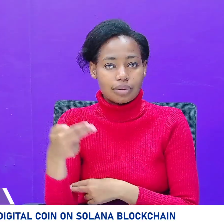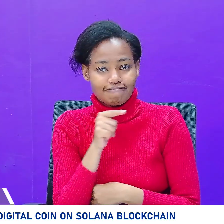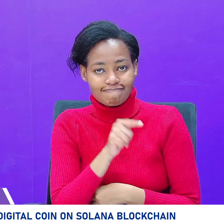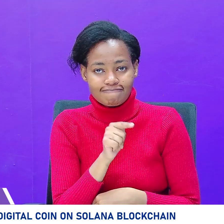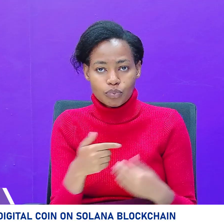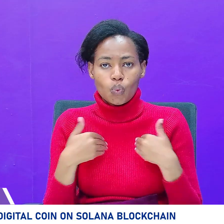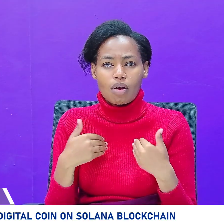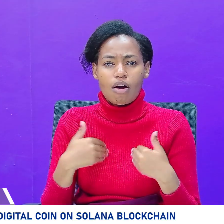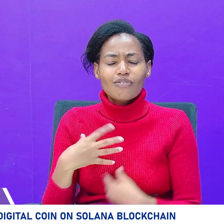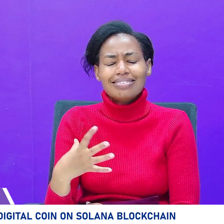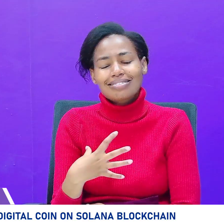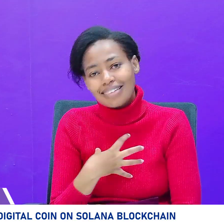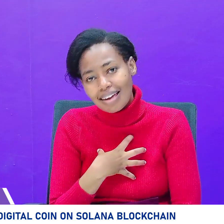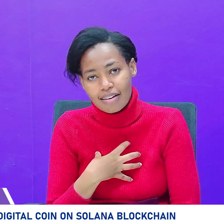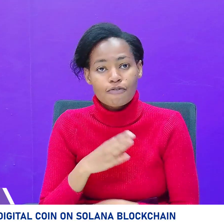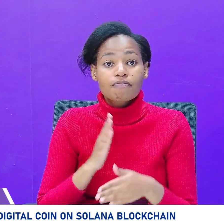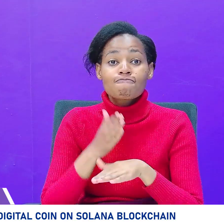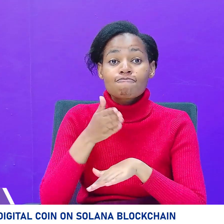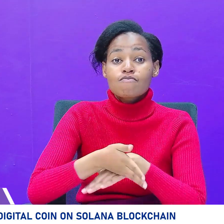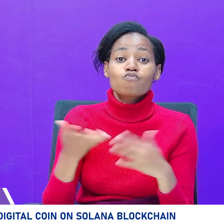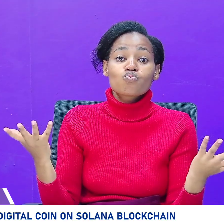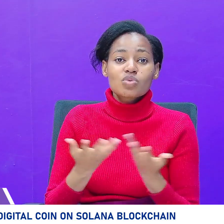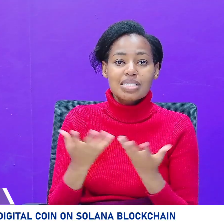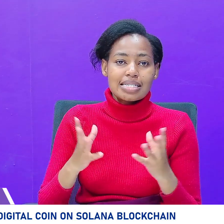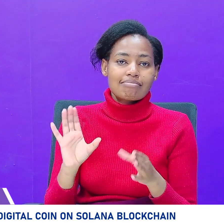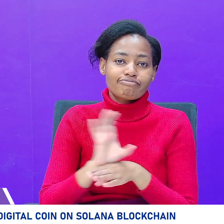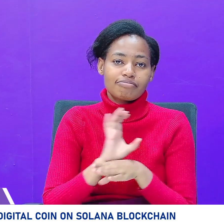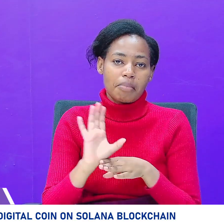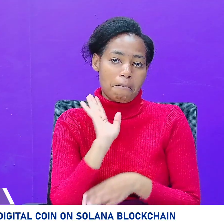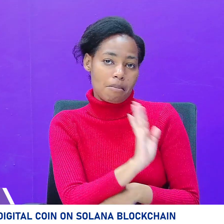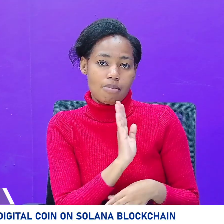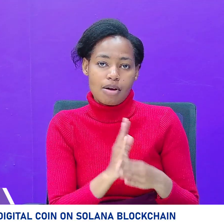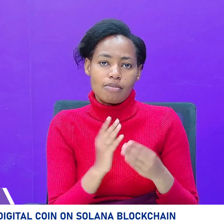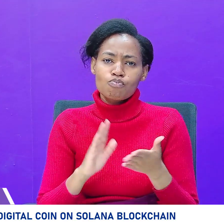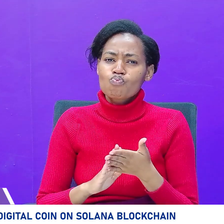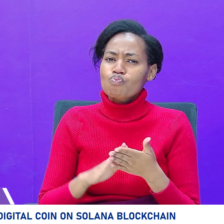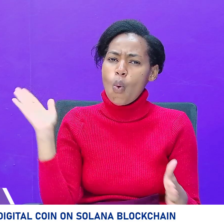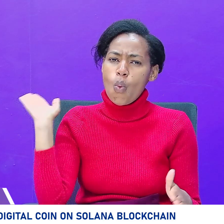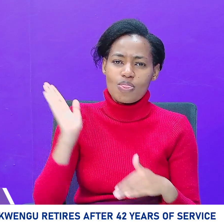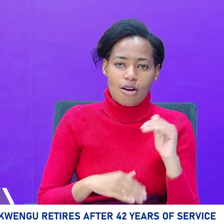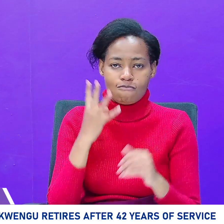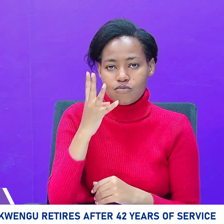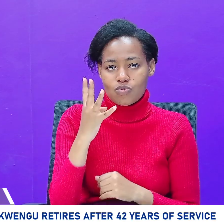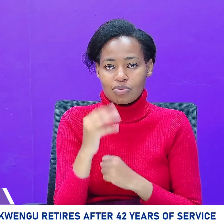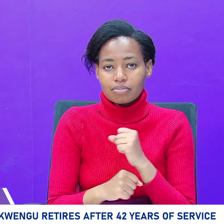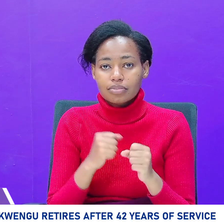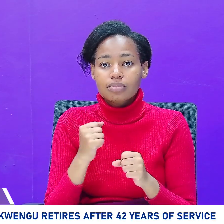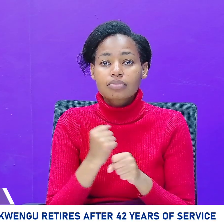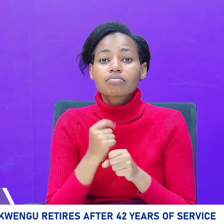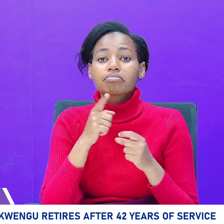Court of Appeal Judge Hannah Magondi Okwengu has retired after an illustrious career spanning more than